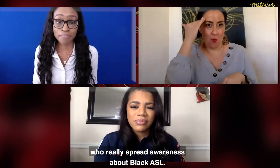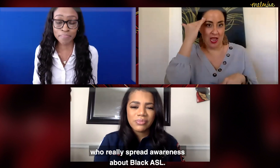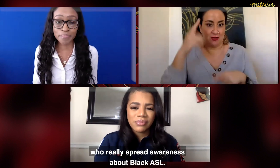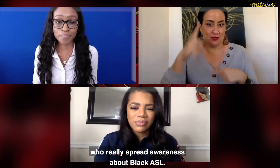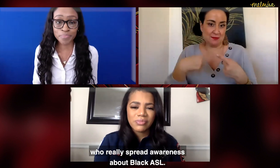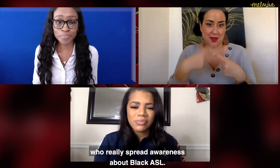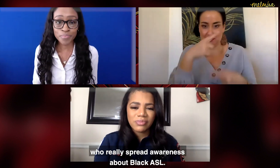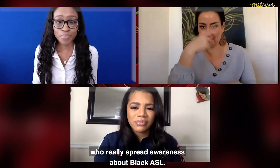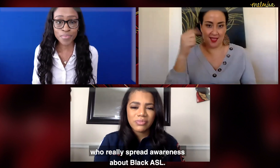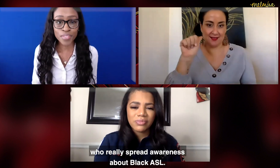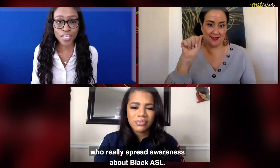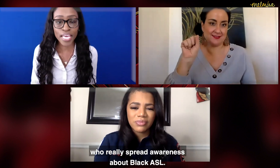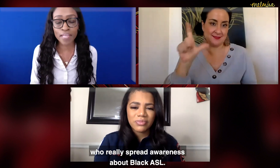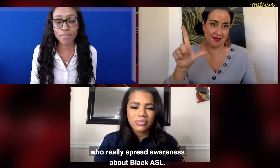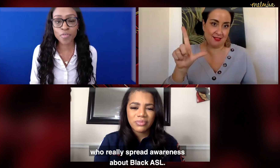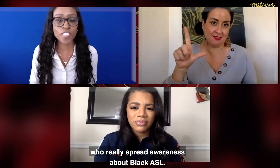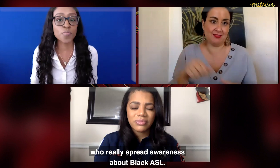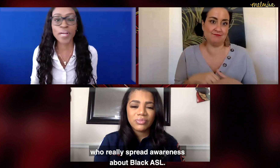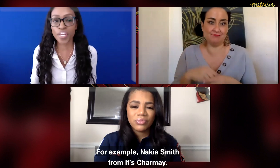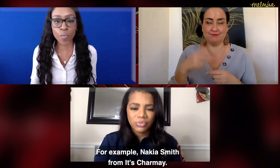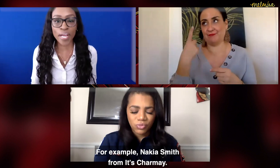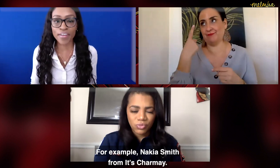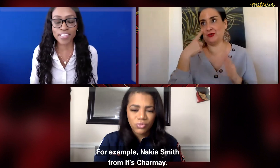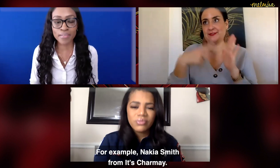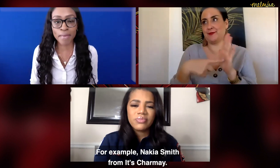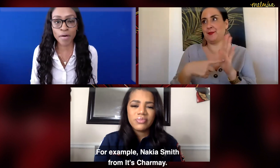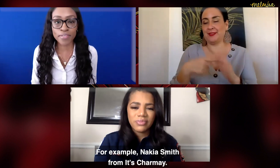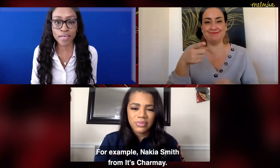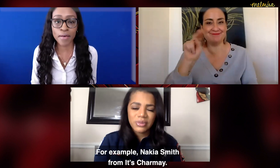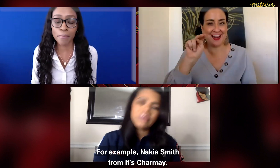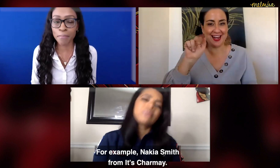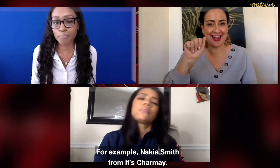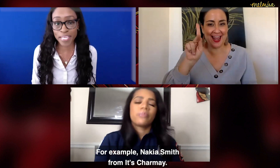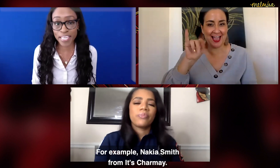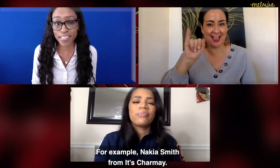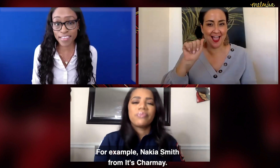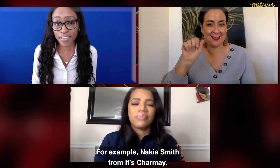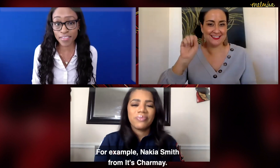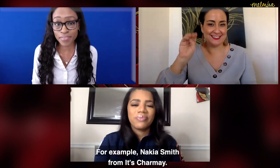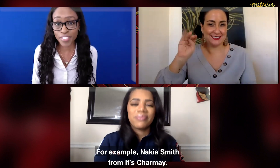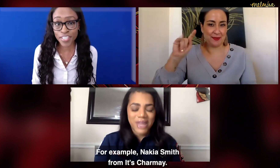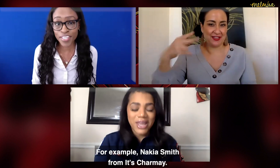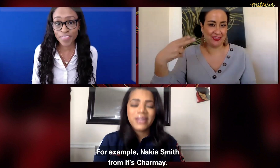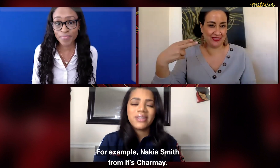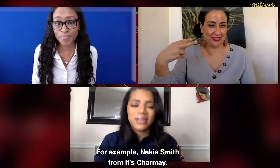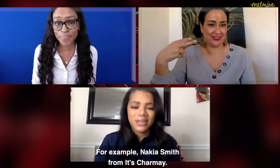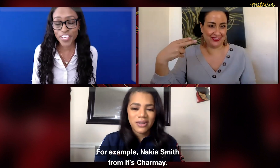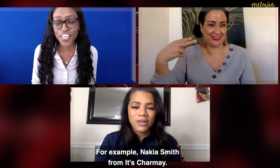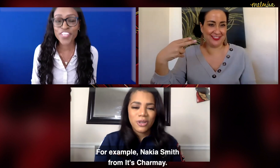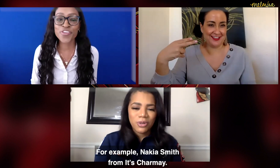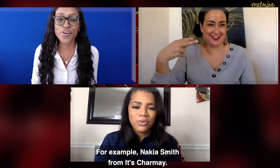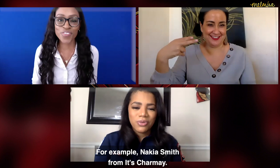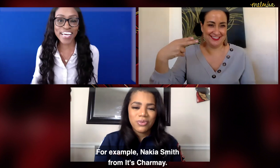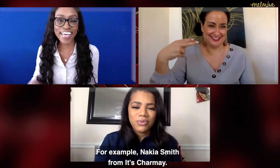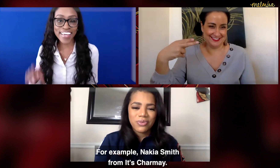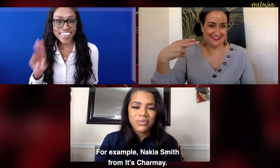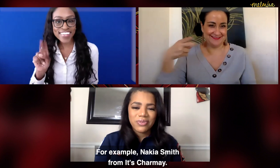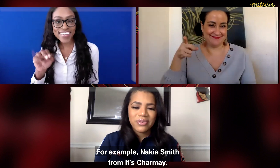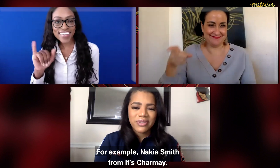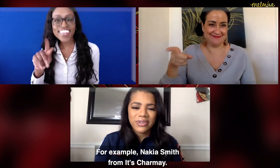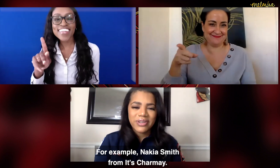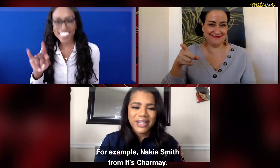media and spreading awareness about BSL, Yes.